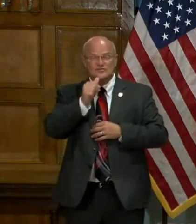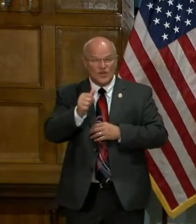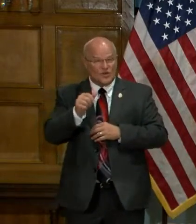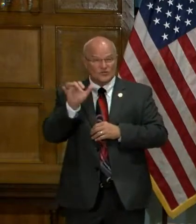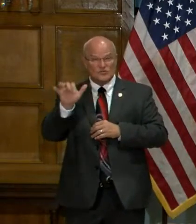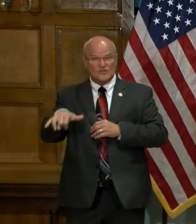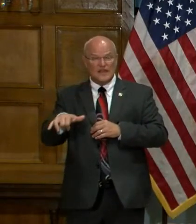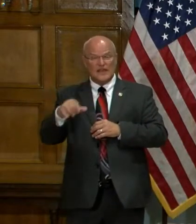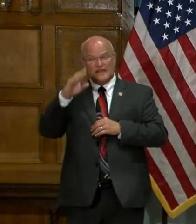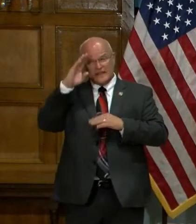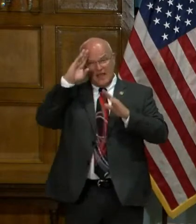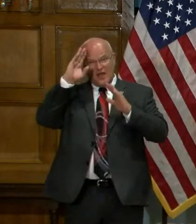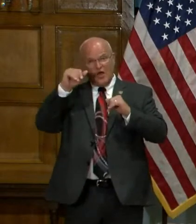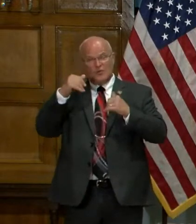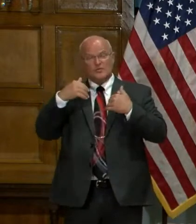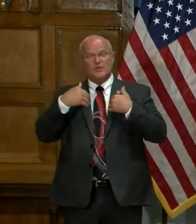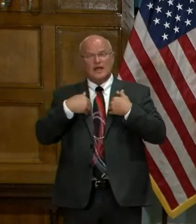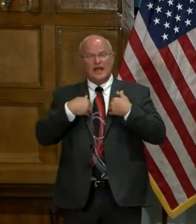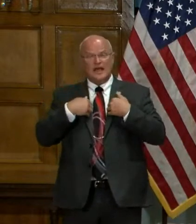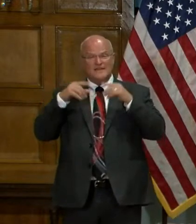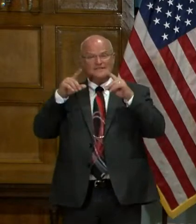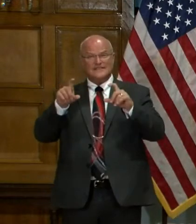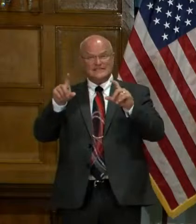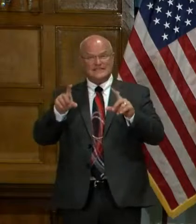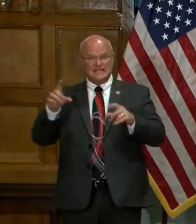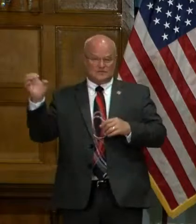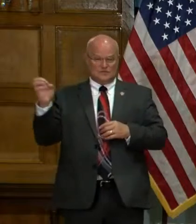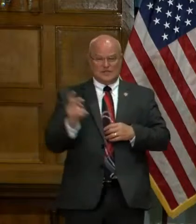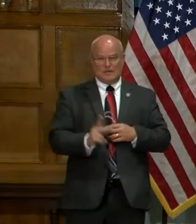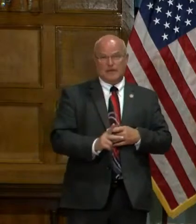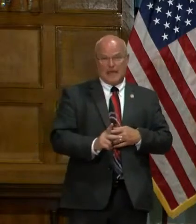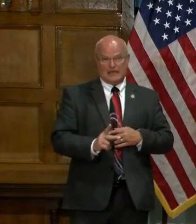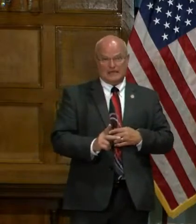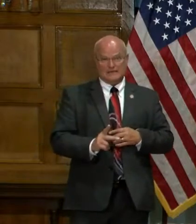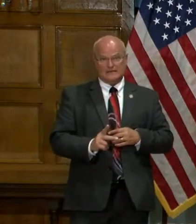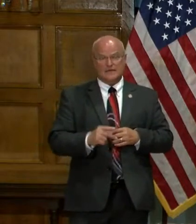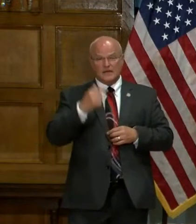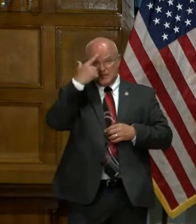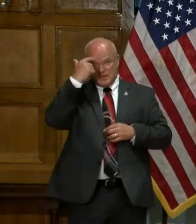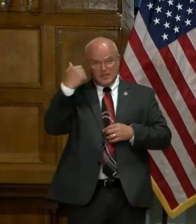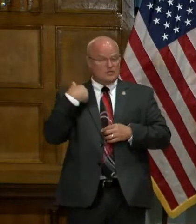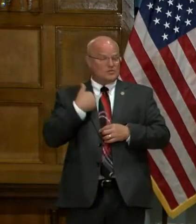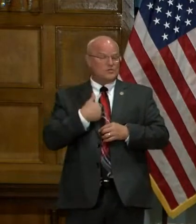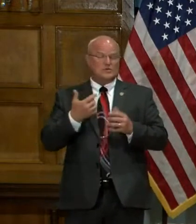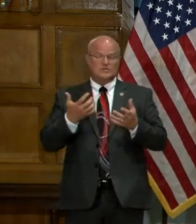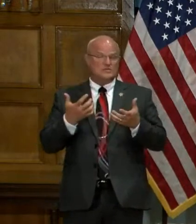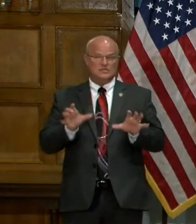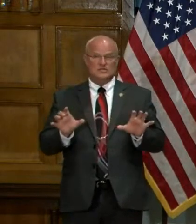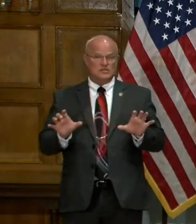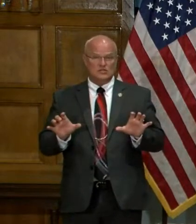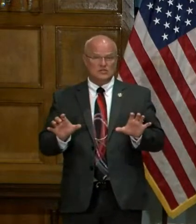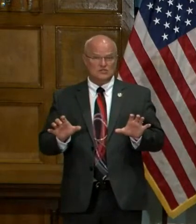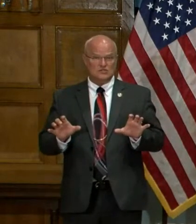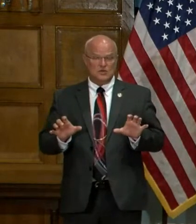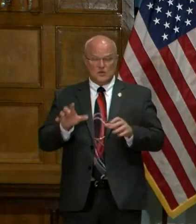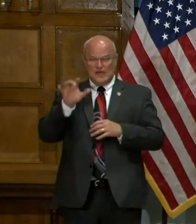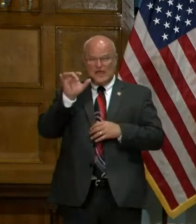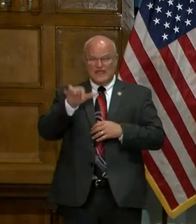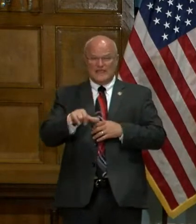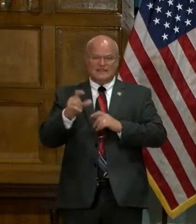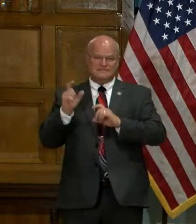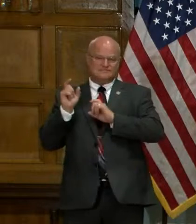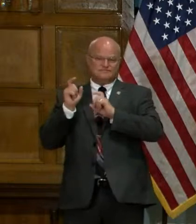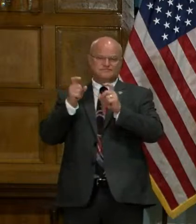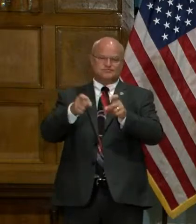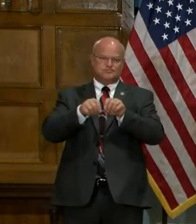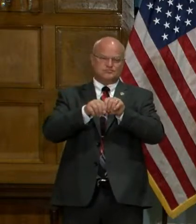do that, then I hope that you will have a test when you come back, because we don't want that to